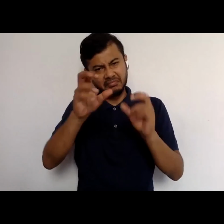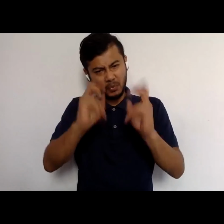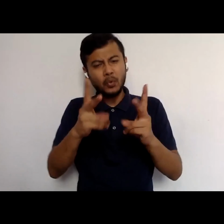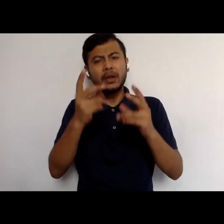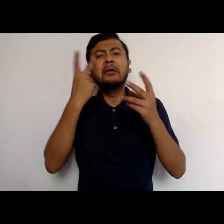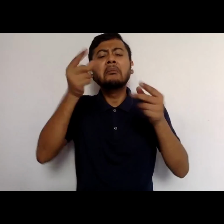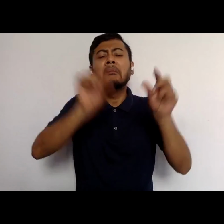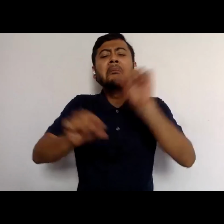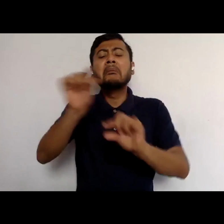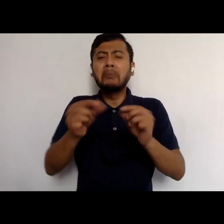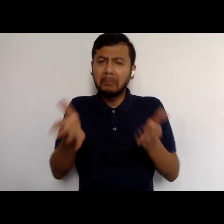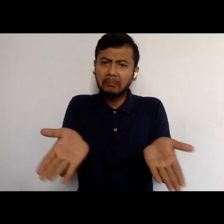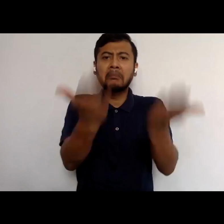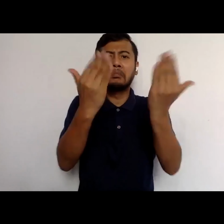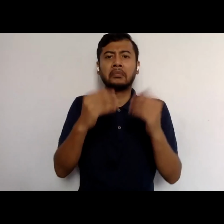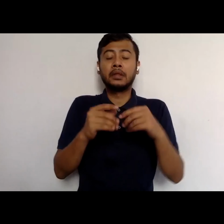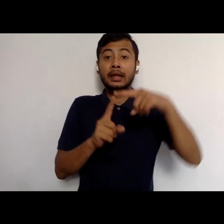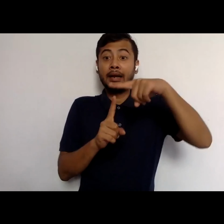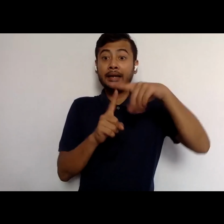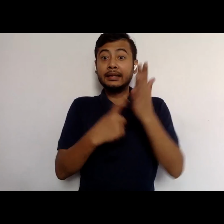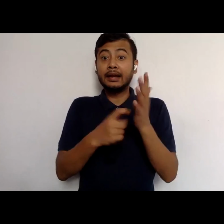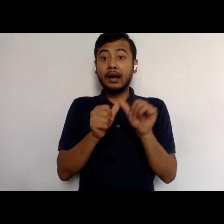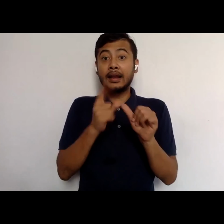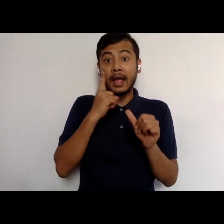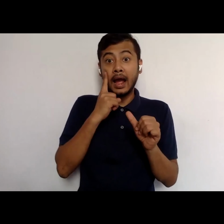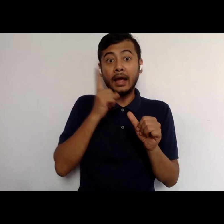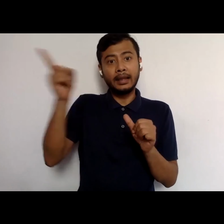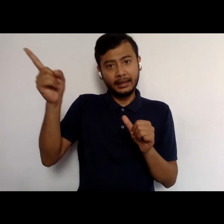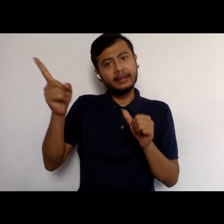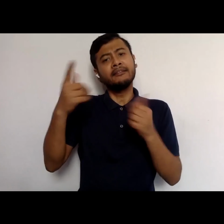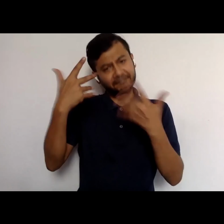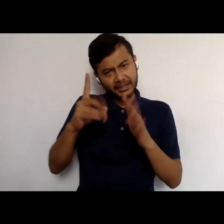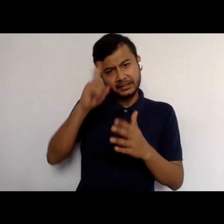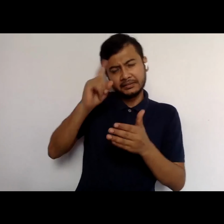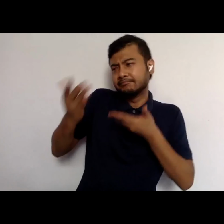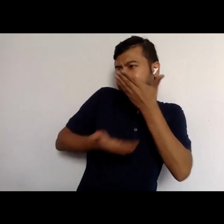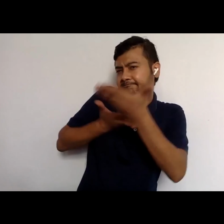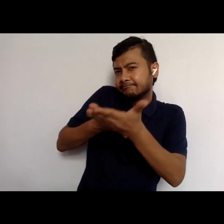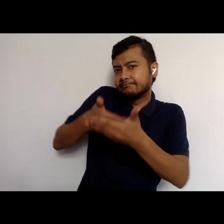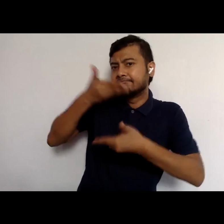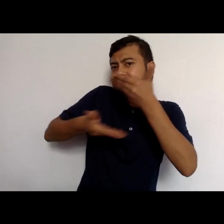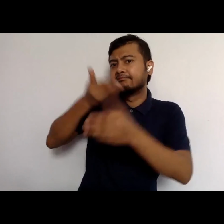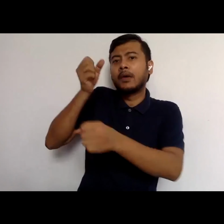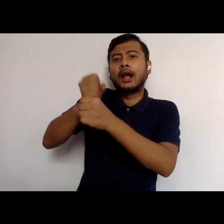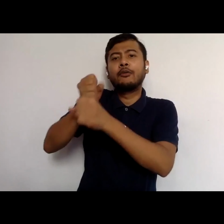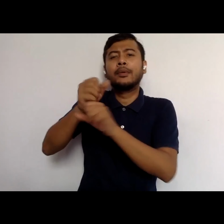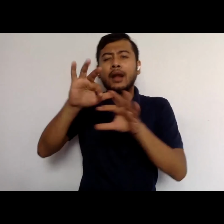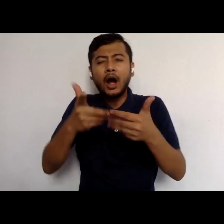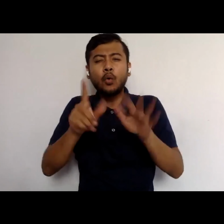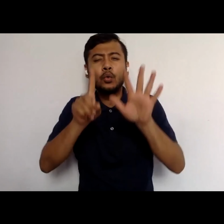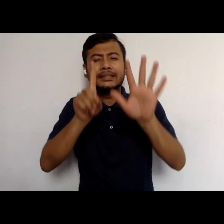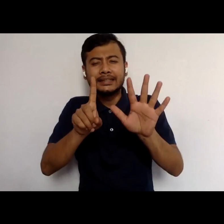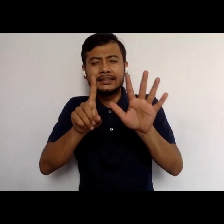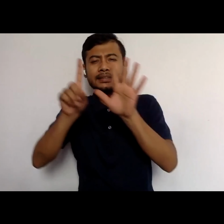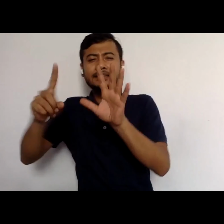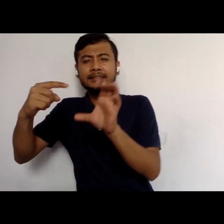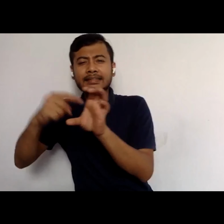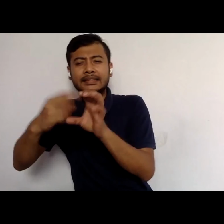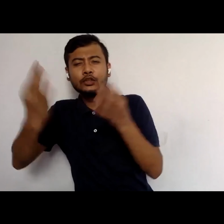data. CRI has made recommendations in this regard to the government. Another area of interest is the role that can be played by satellite